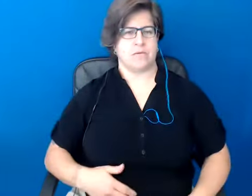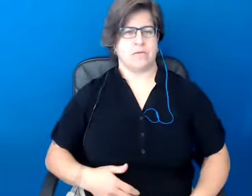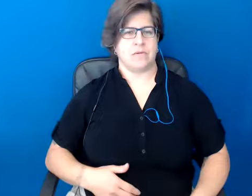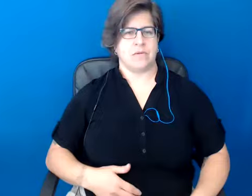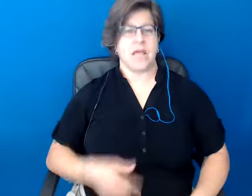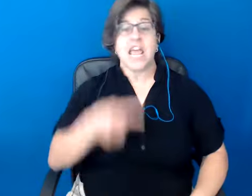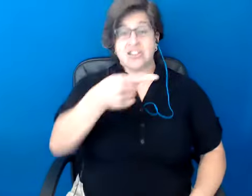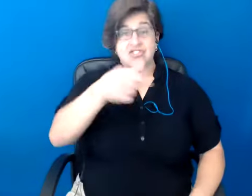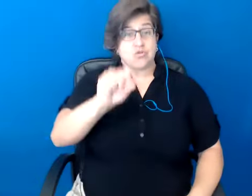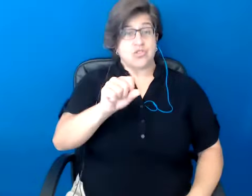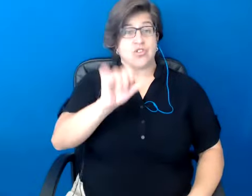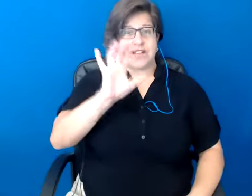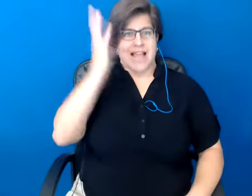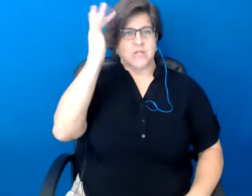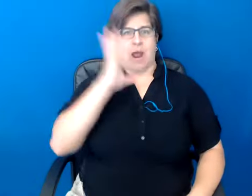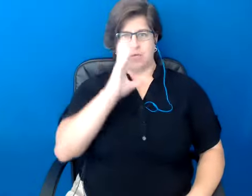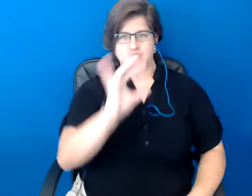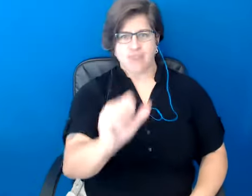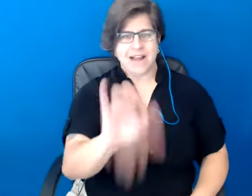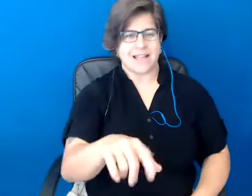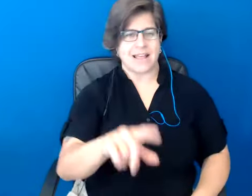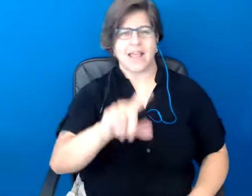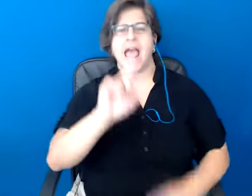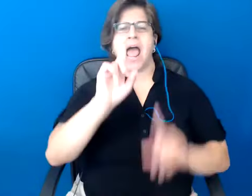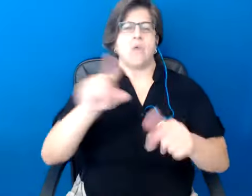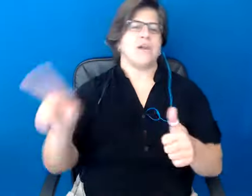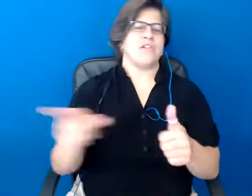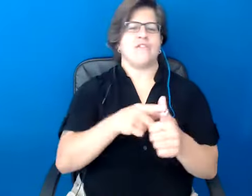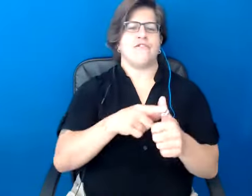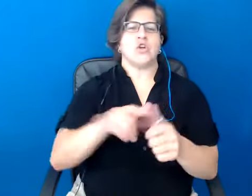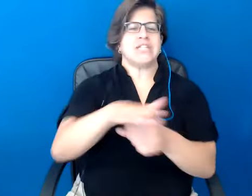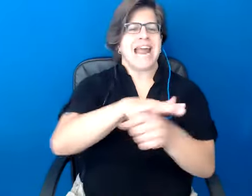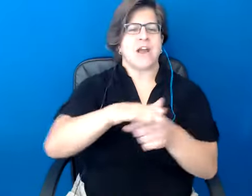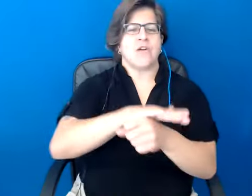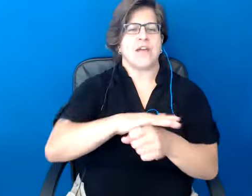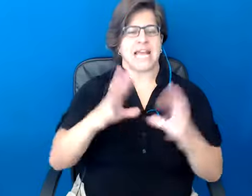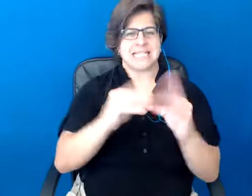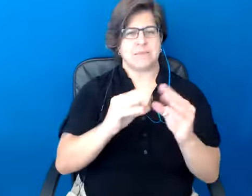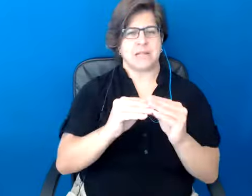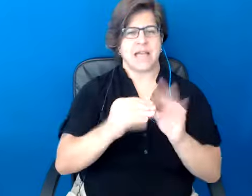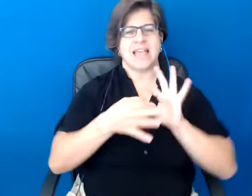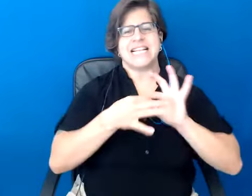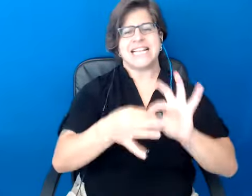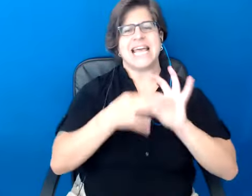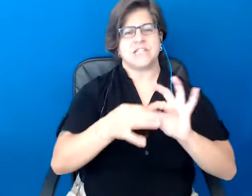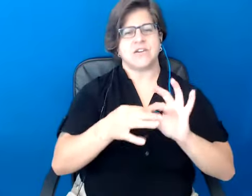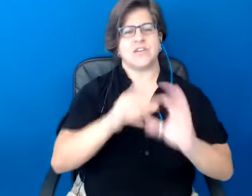new world opens up. It's what attracted me to general service in the first place. I went to my first area